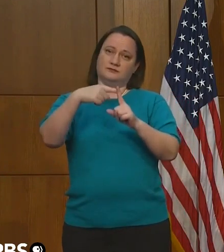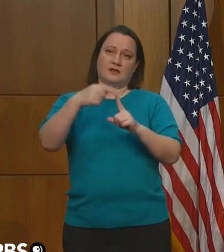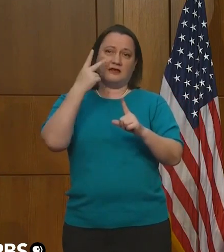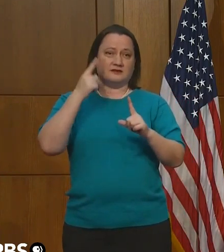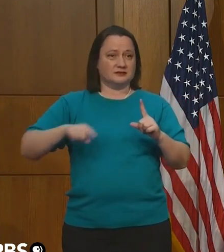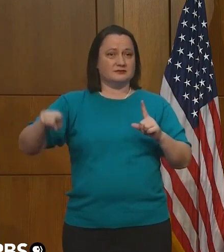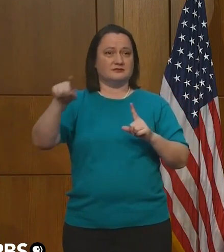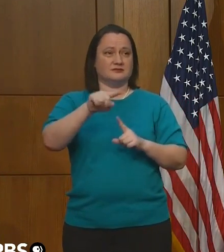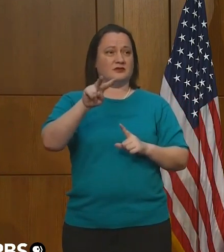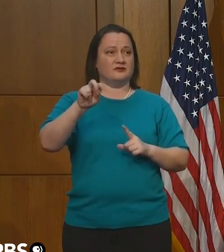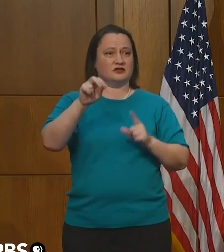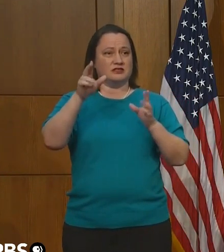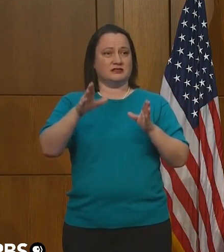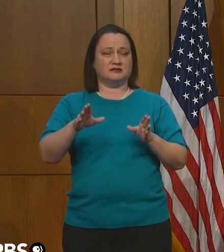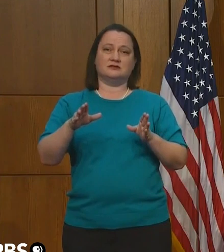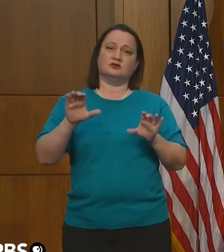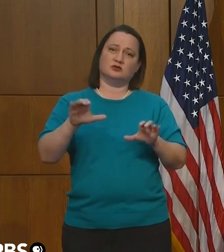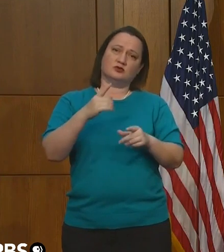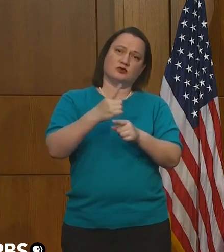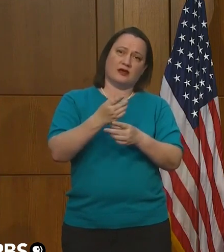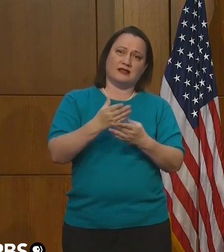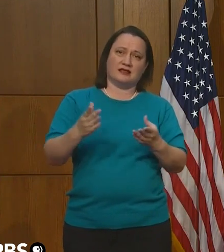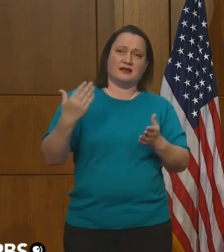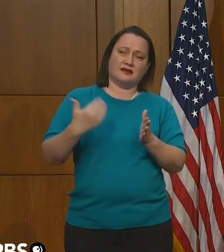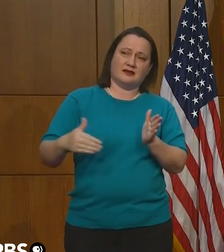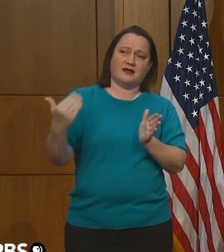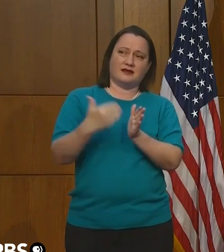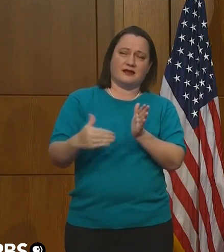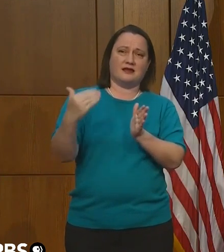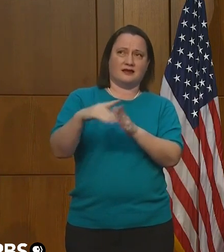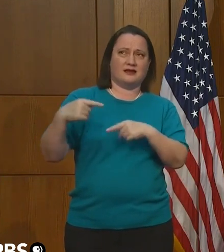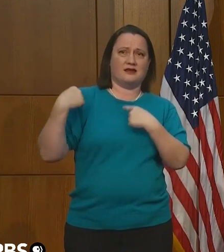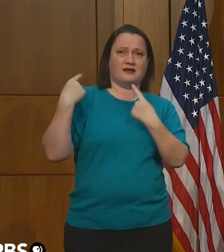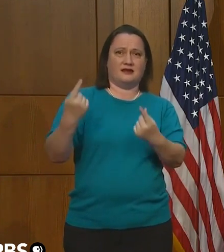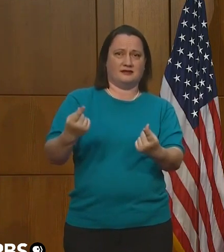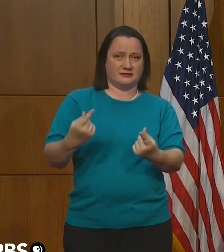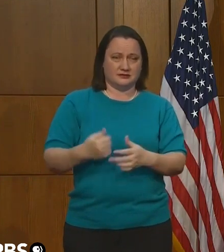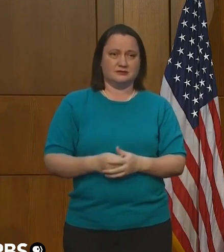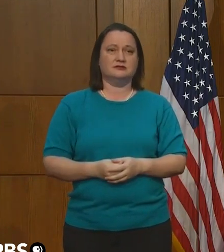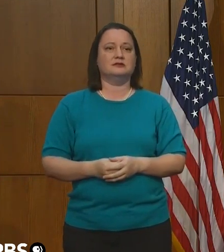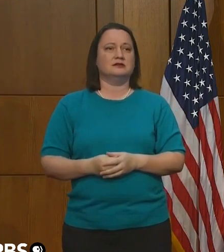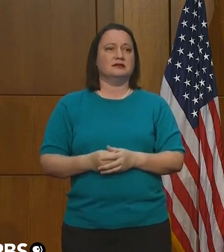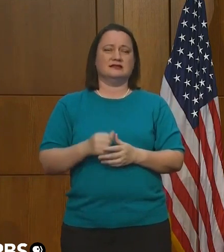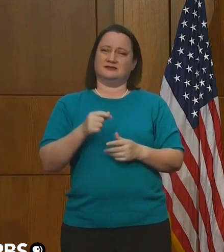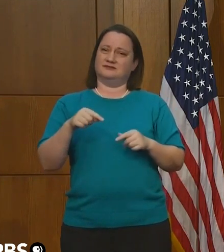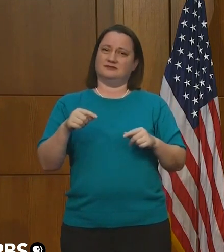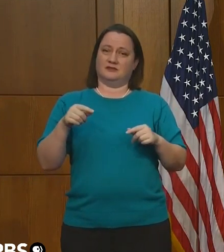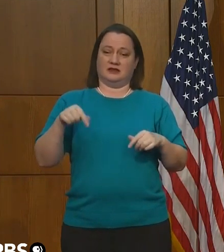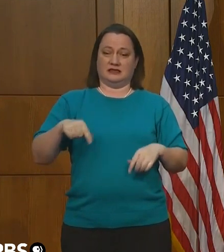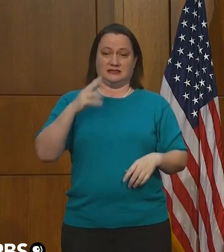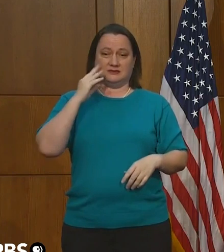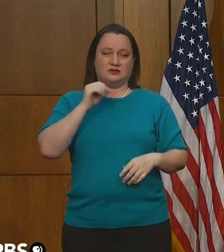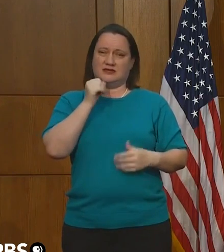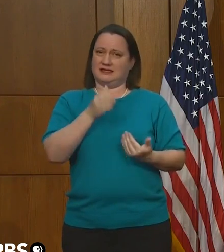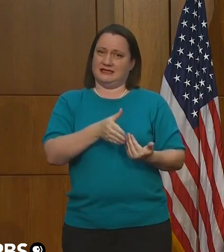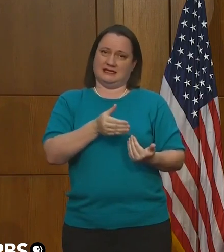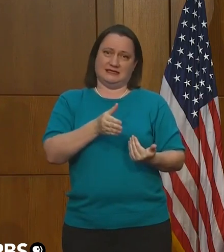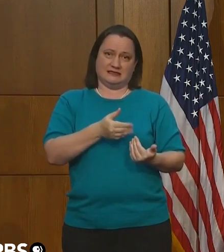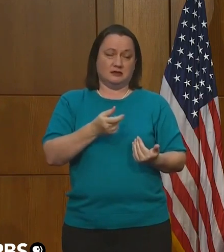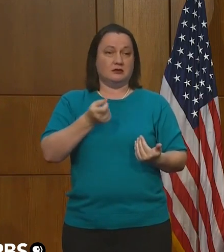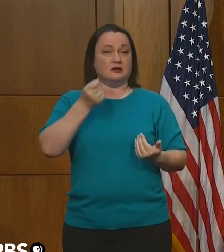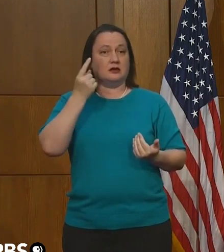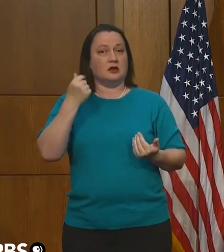and again over these many weeks. It has not been easy for anyone. But this experience is bringing out the